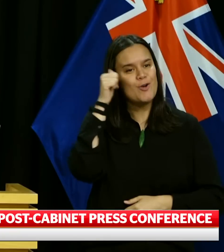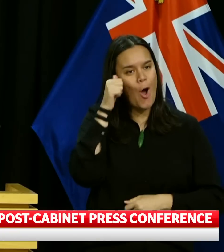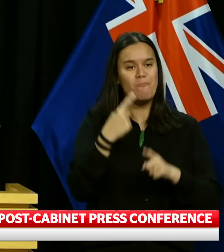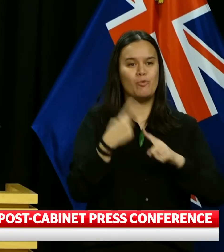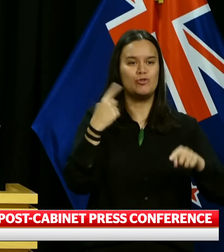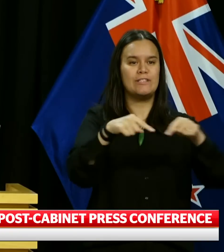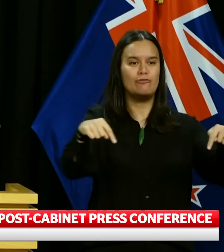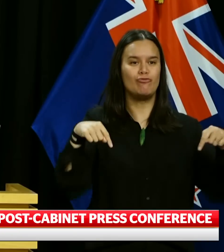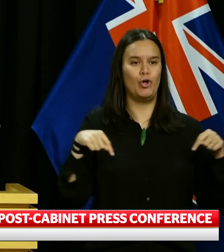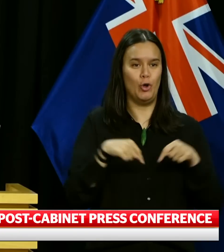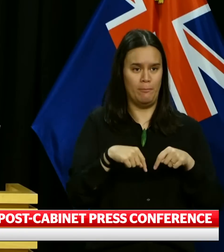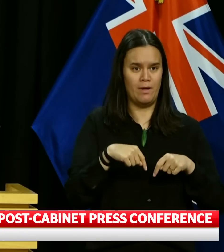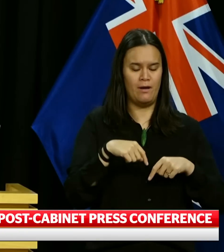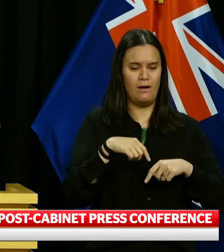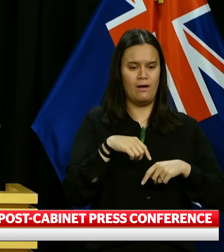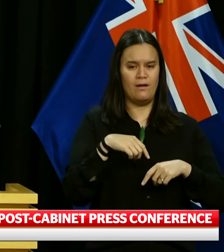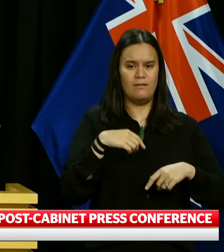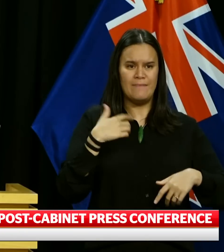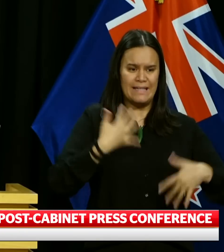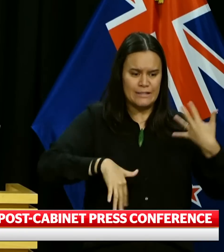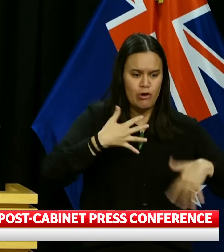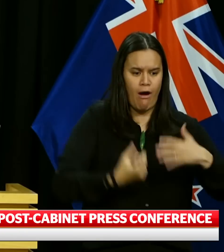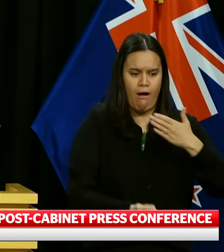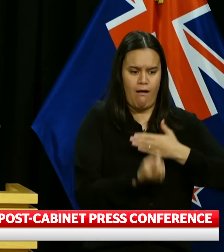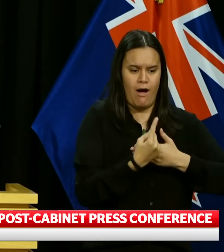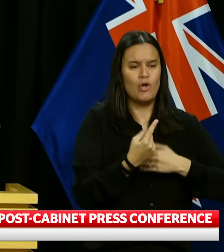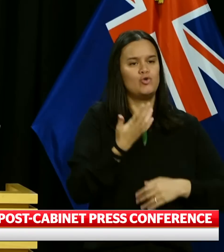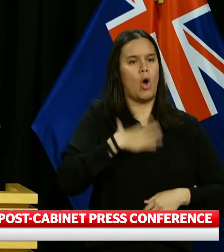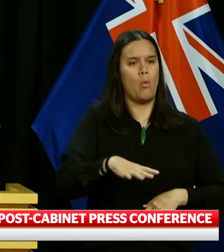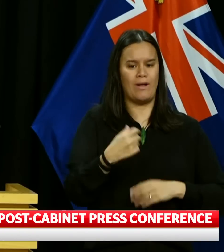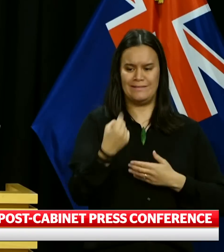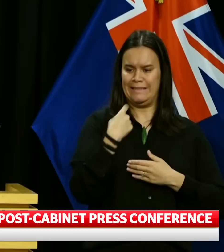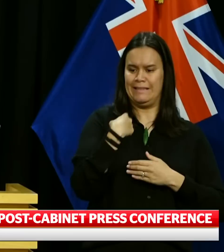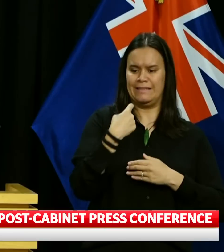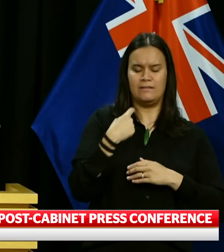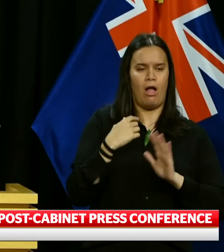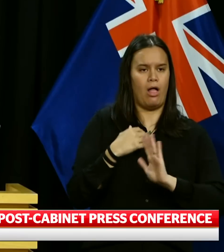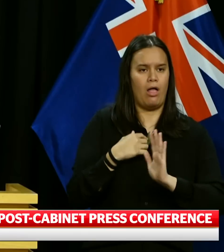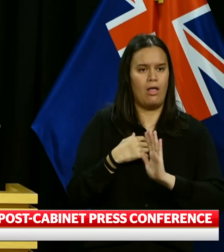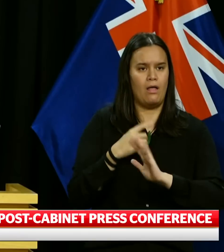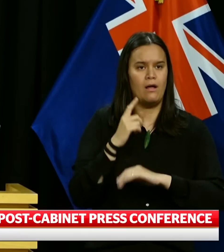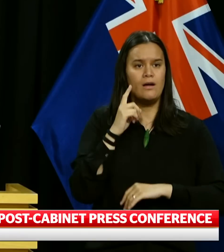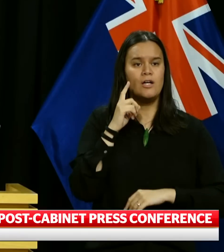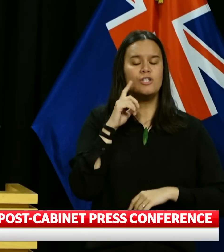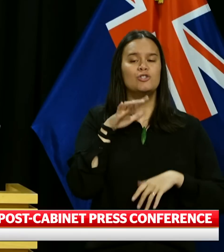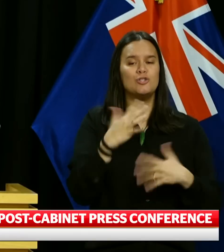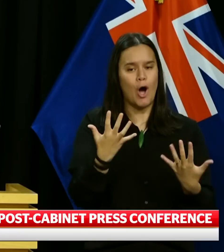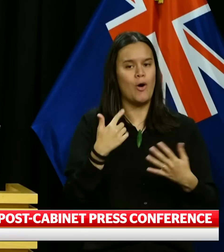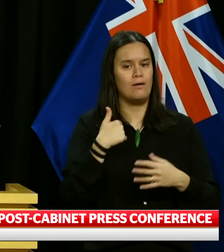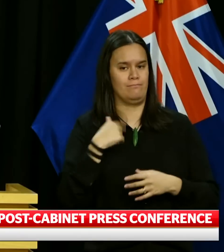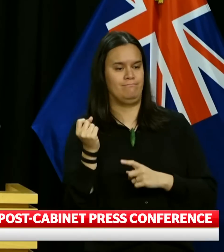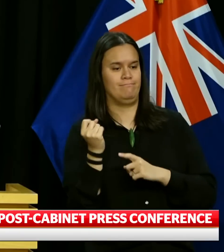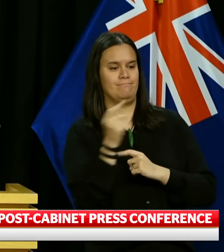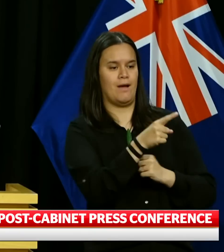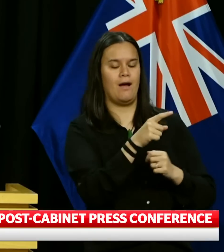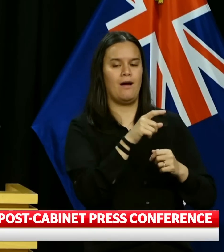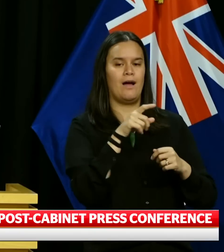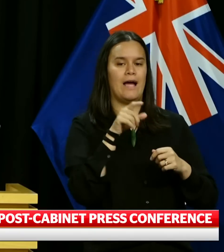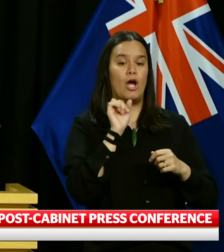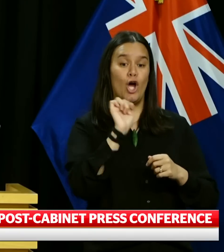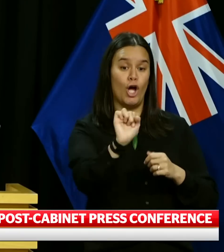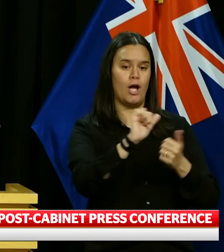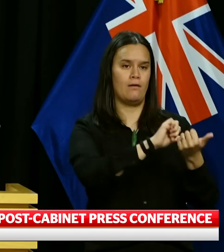necessarily the thing that you want right at that moment, but I did have a conversation with her co-leader, James Shaw, who was in regular contact with her. In